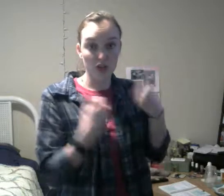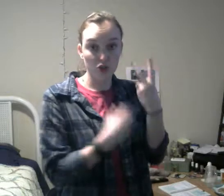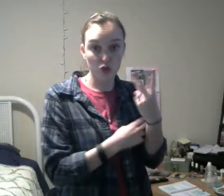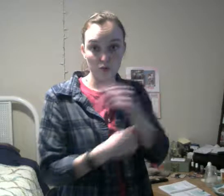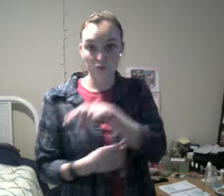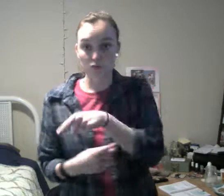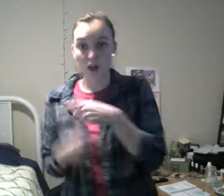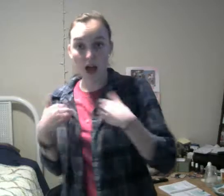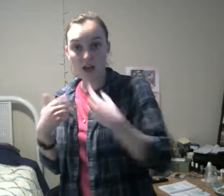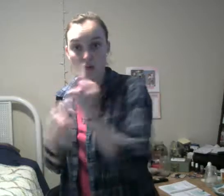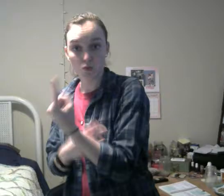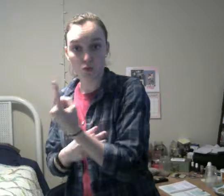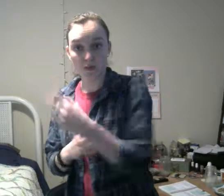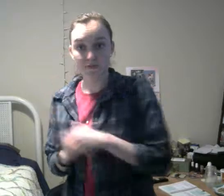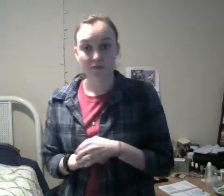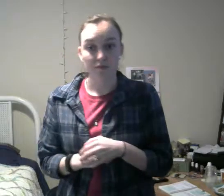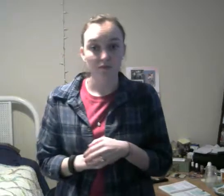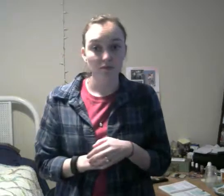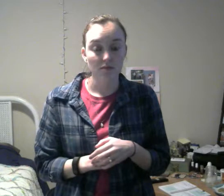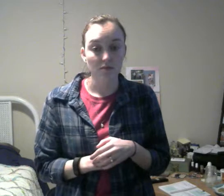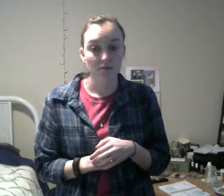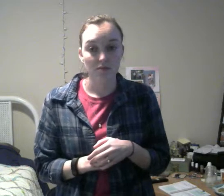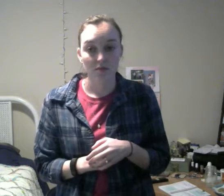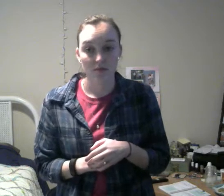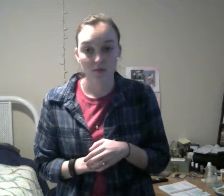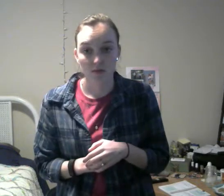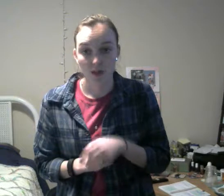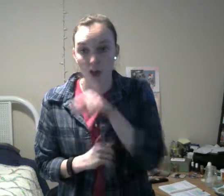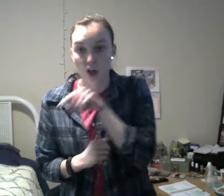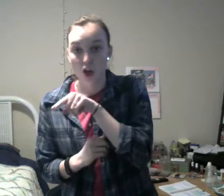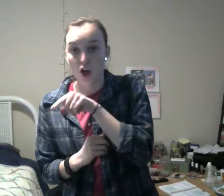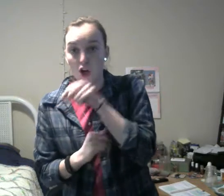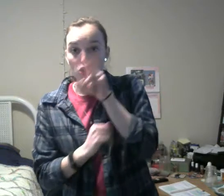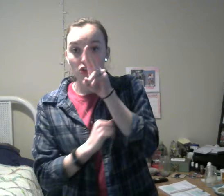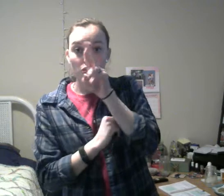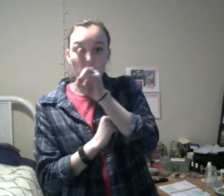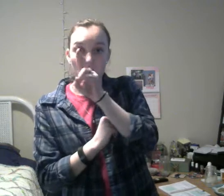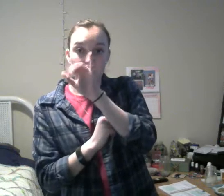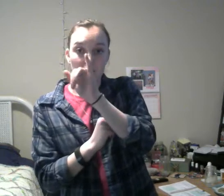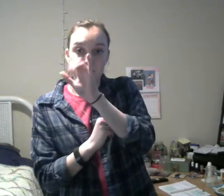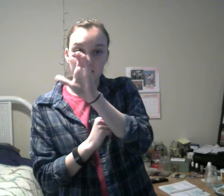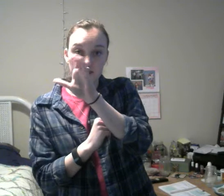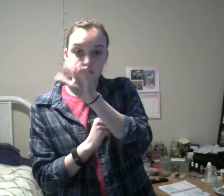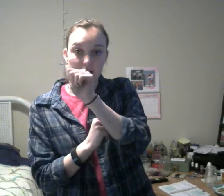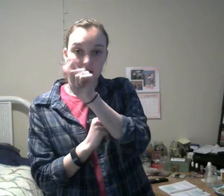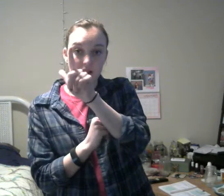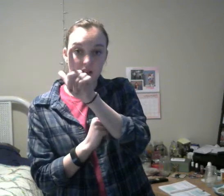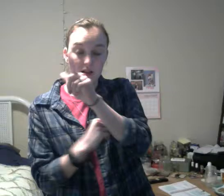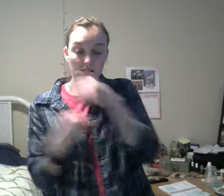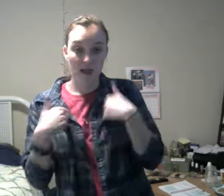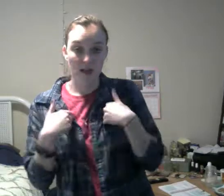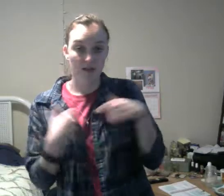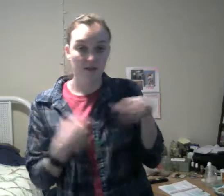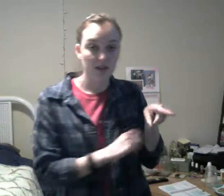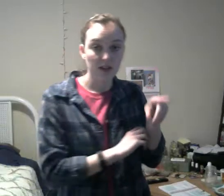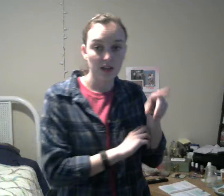base uracil, and in DNA, that's replaced with thymine. And then the third thing is going to be in the sugar. In RNA, we're going to have